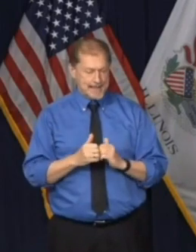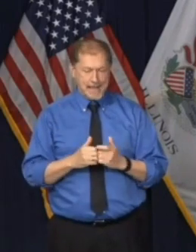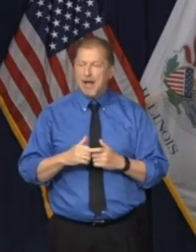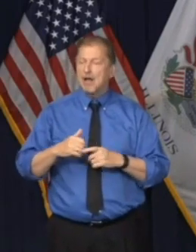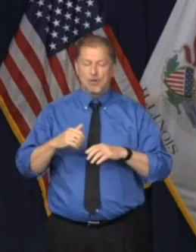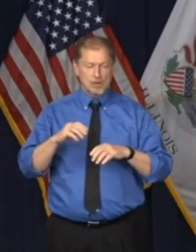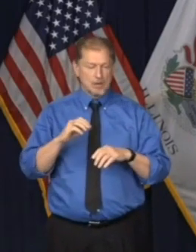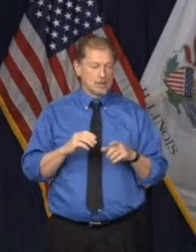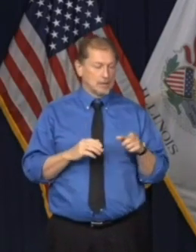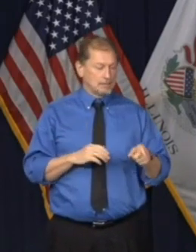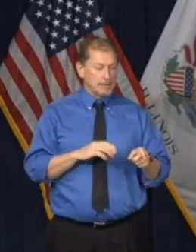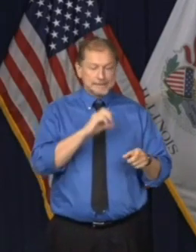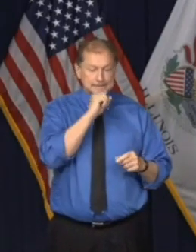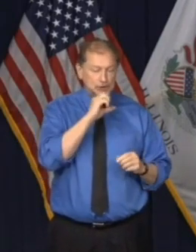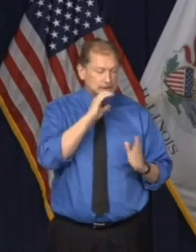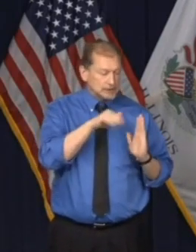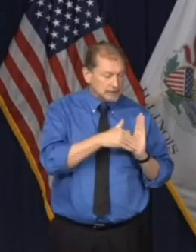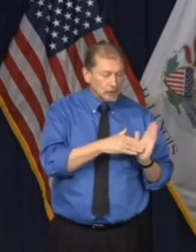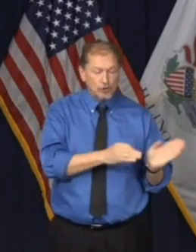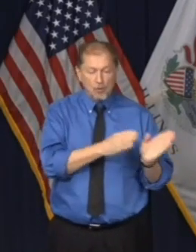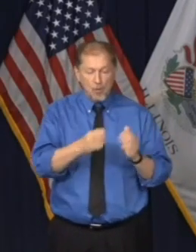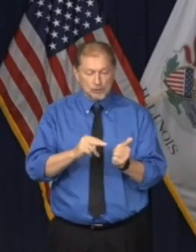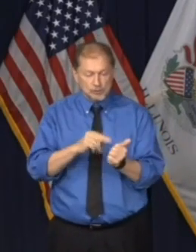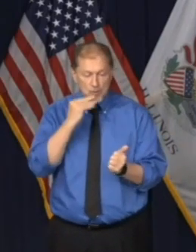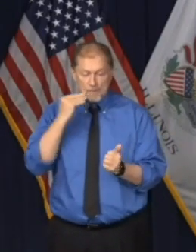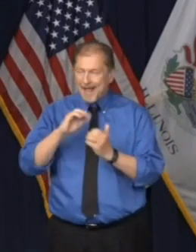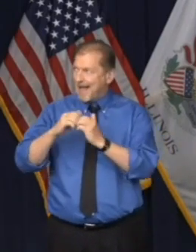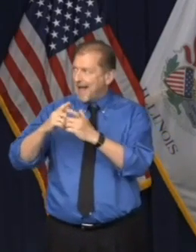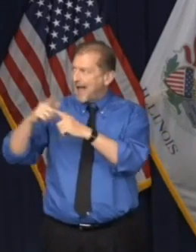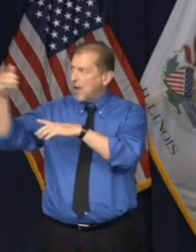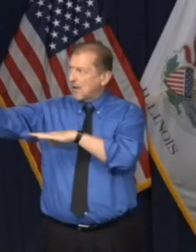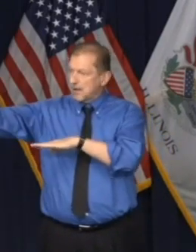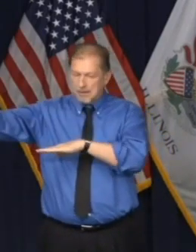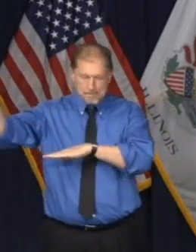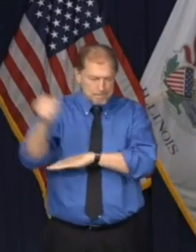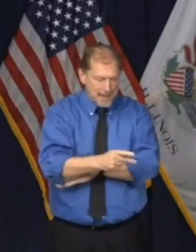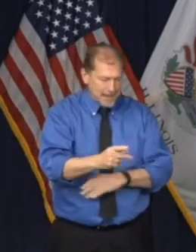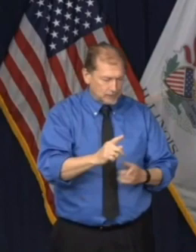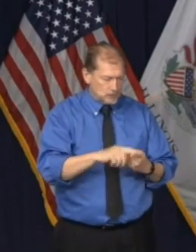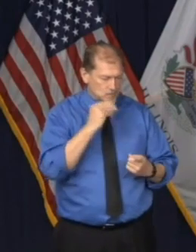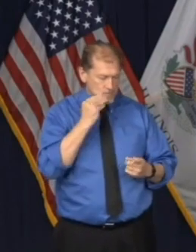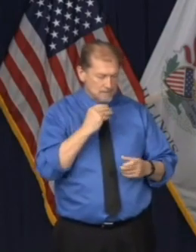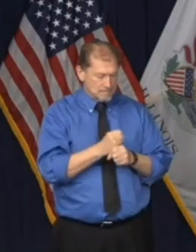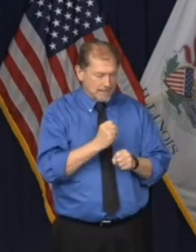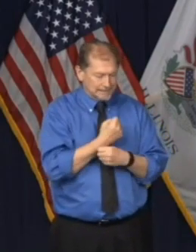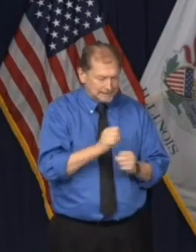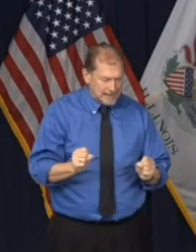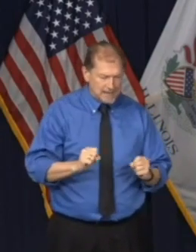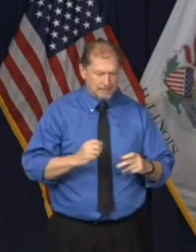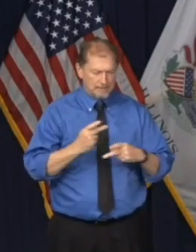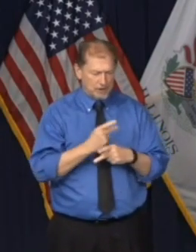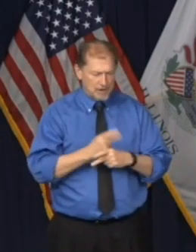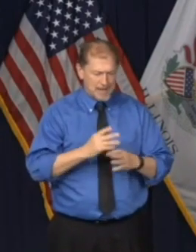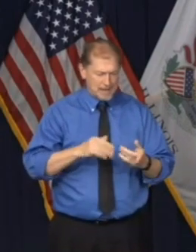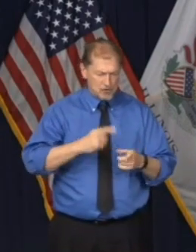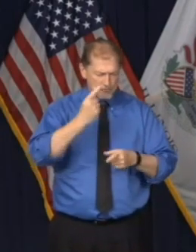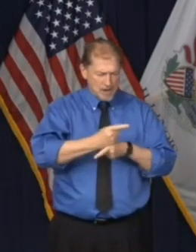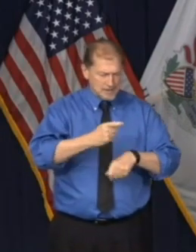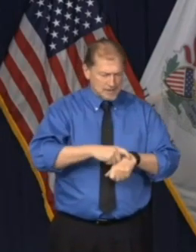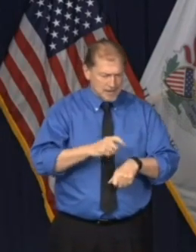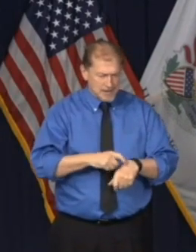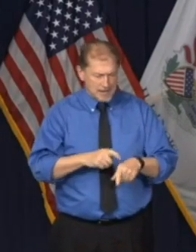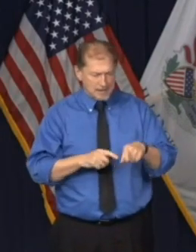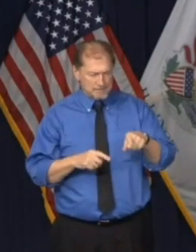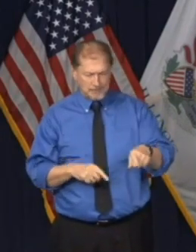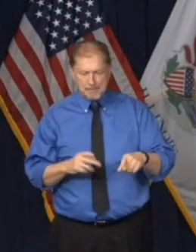long-term care facility residents can get back to their home, if you will. And so trying to figure out the right time when it's safe